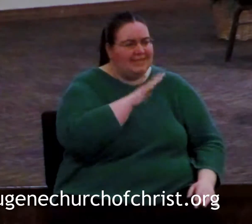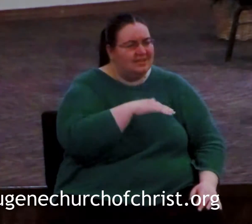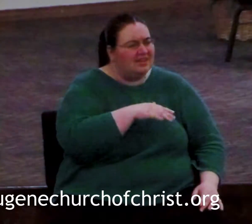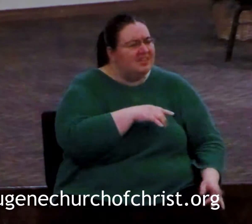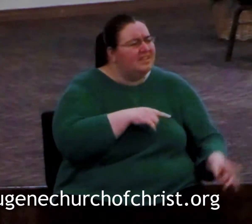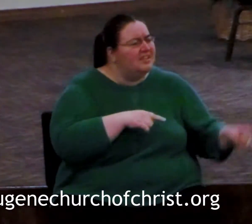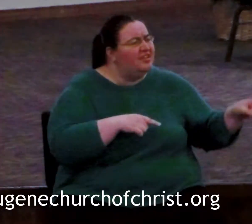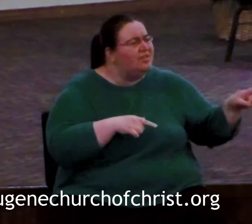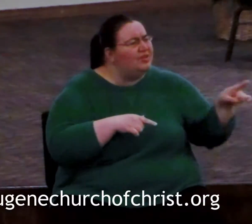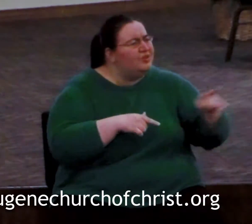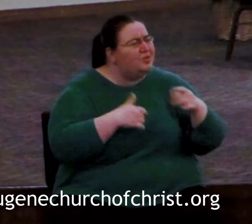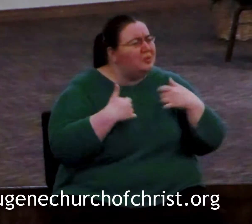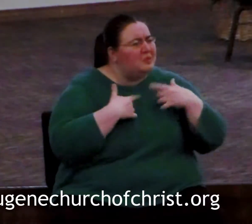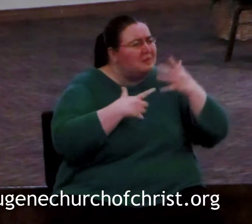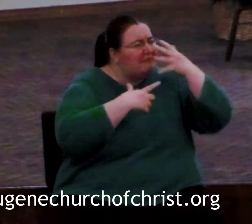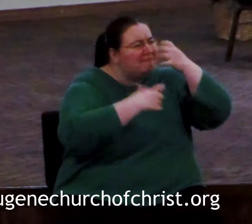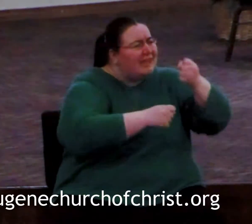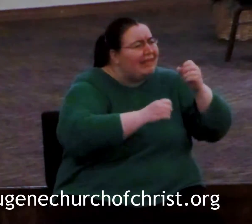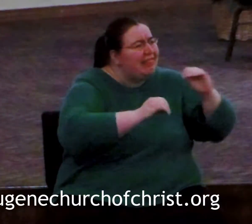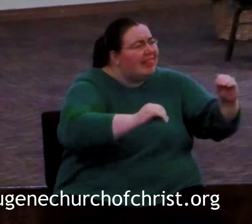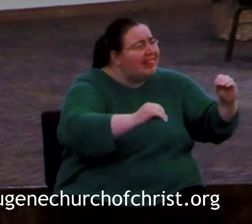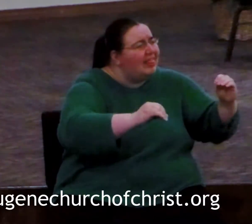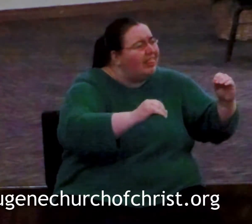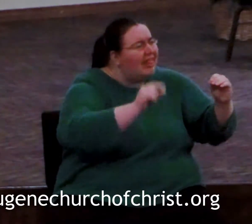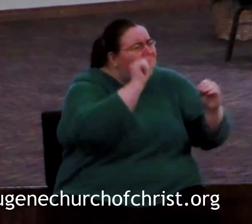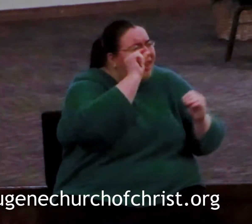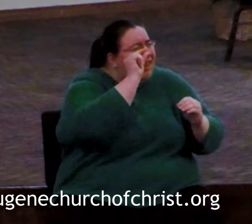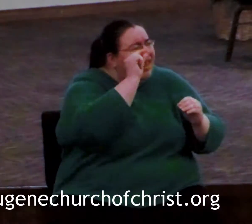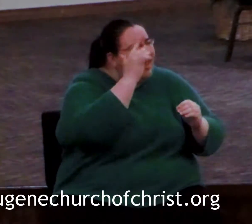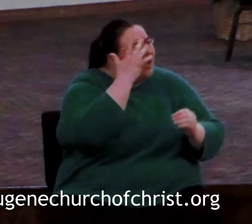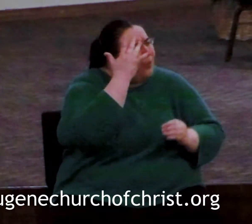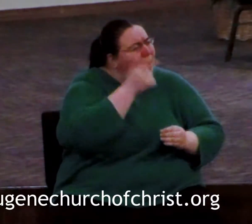afraid?" Why are you so afraid?